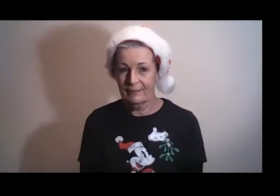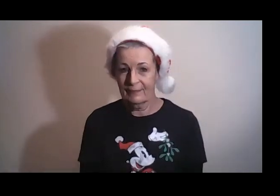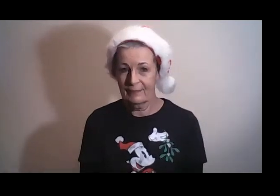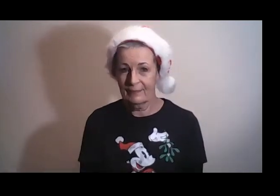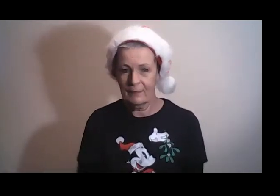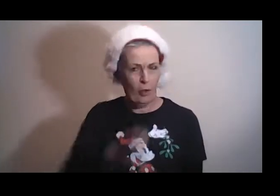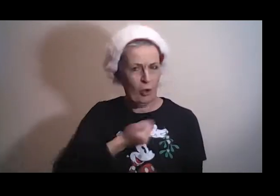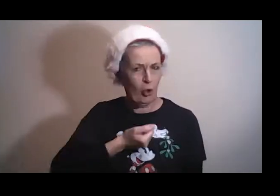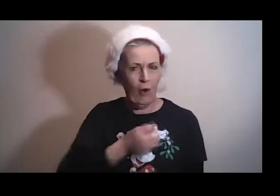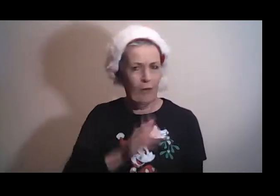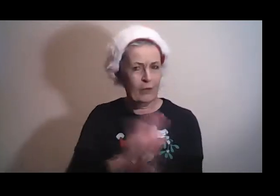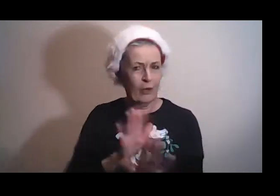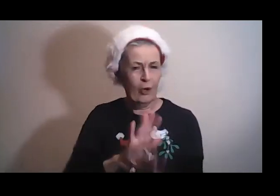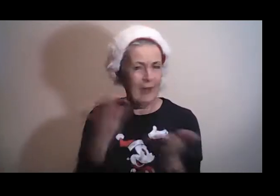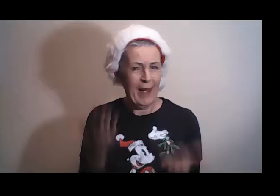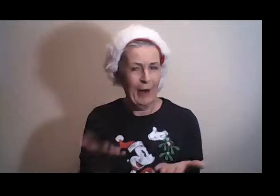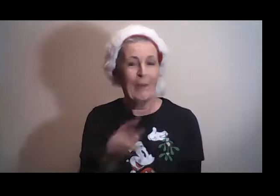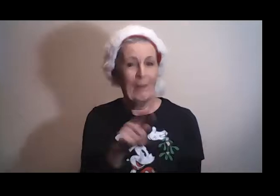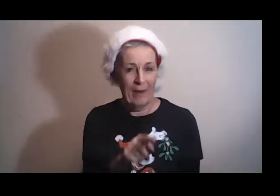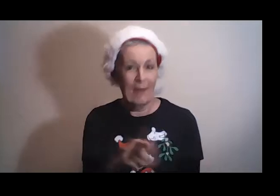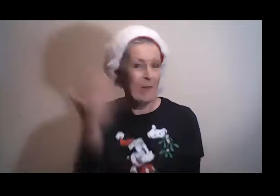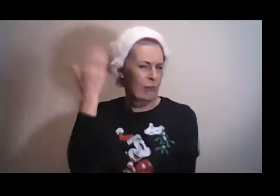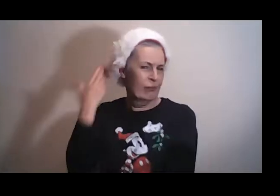I'll do one more standing.